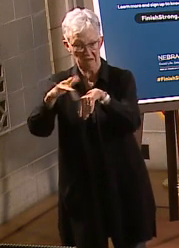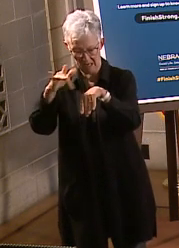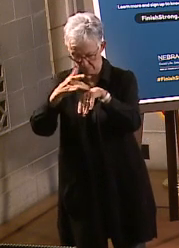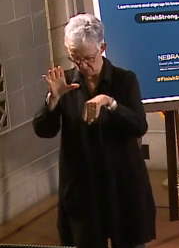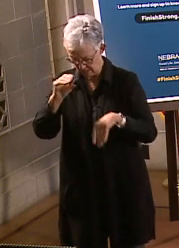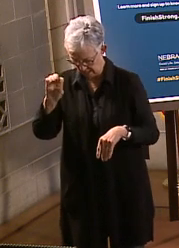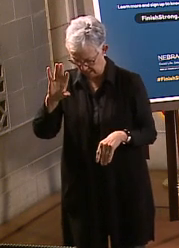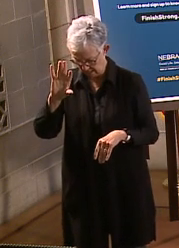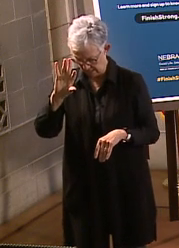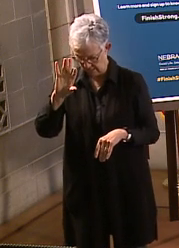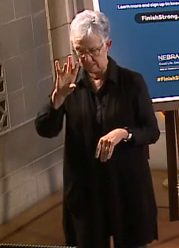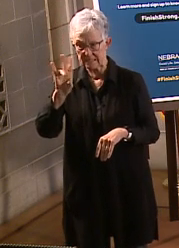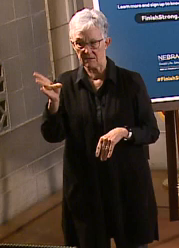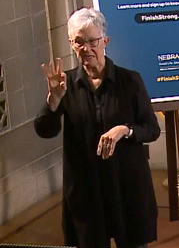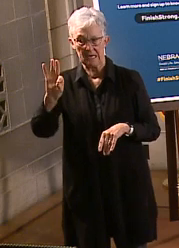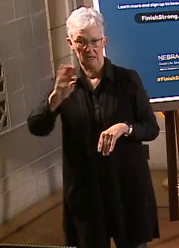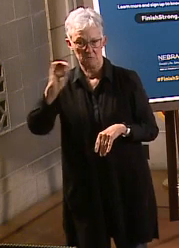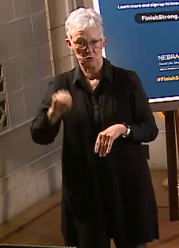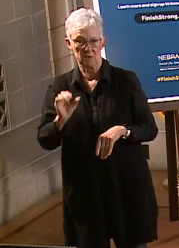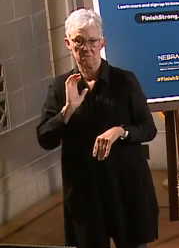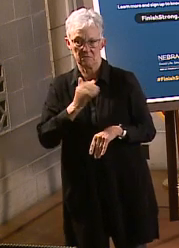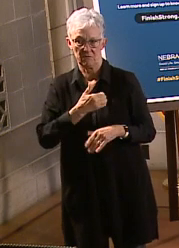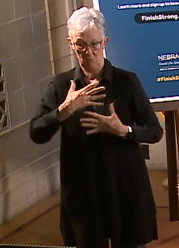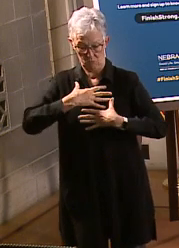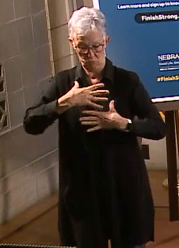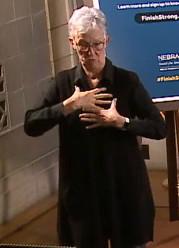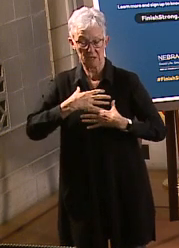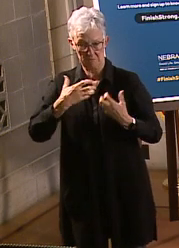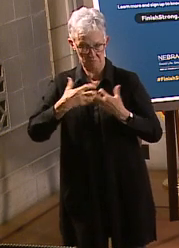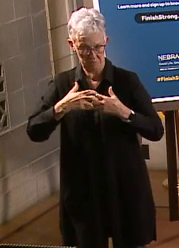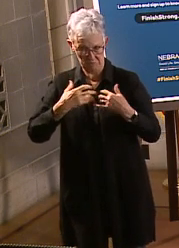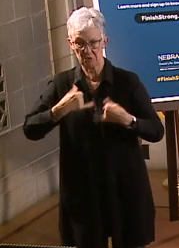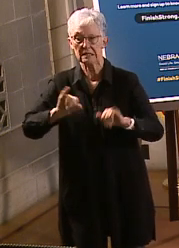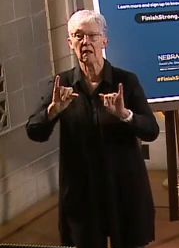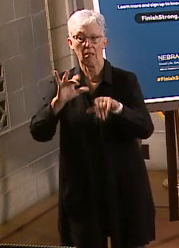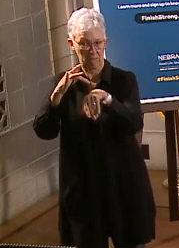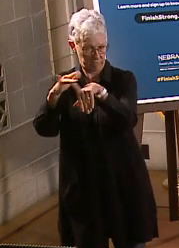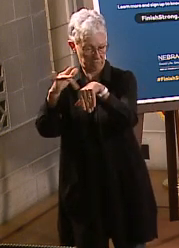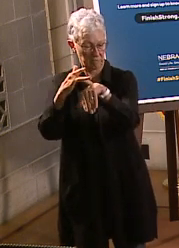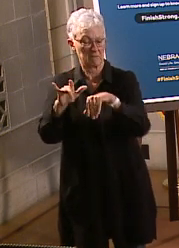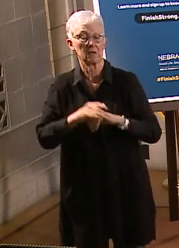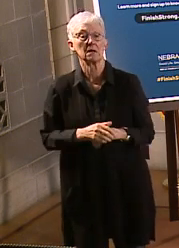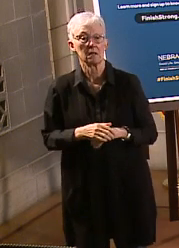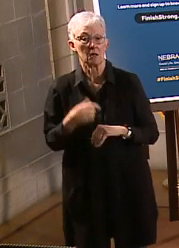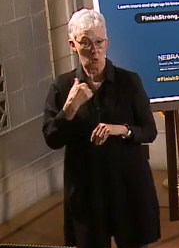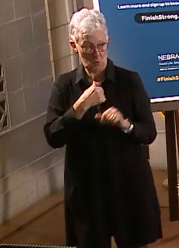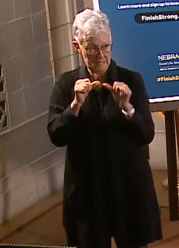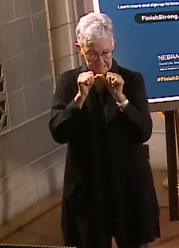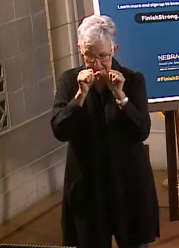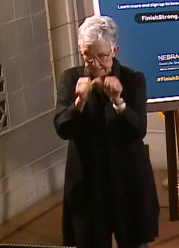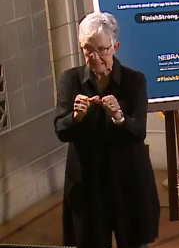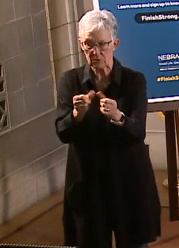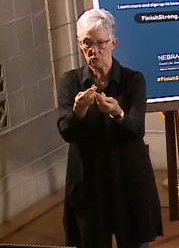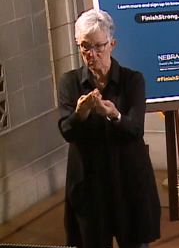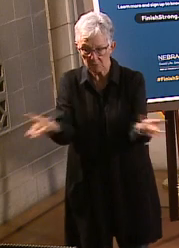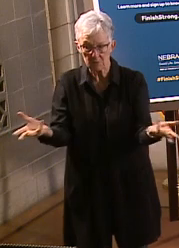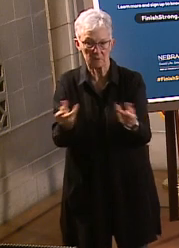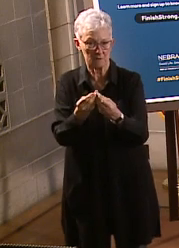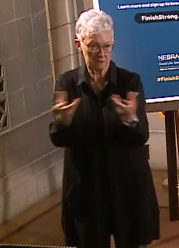available. And we've also been able to continue to administer the vaccines. We've